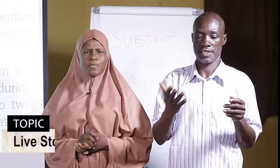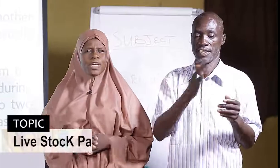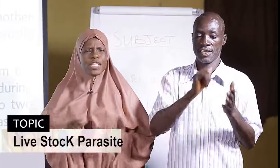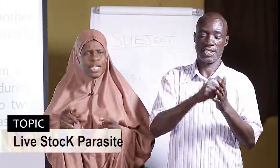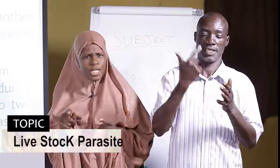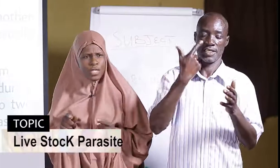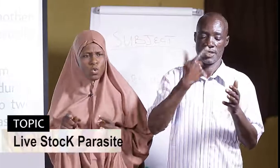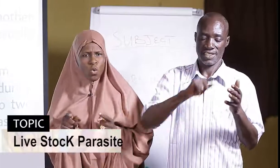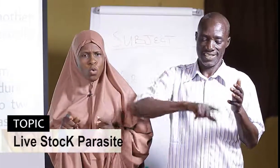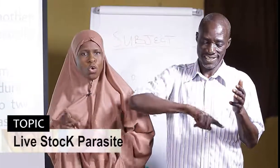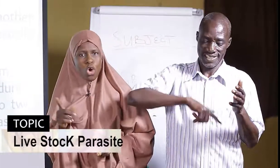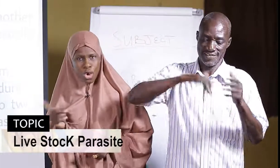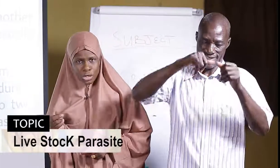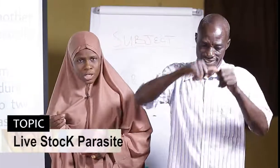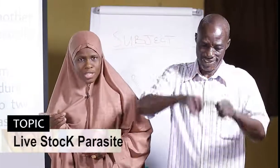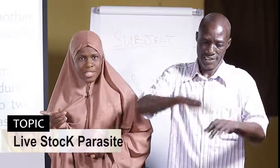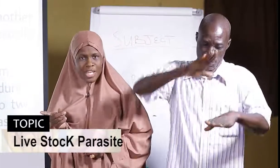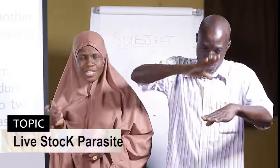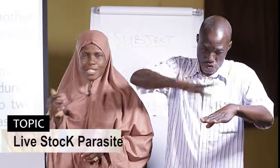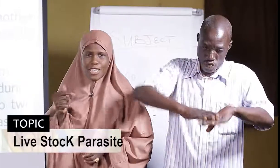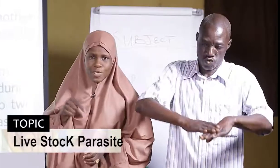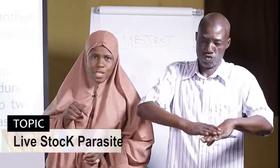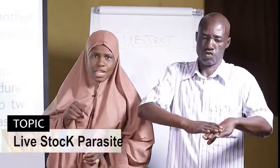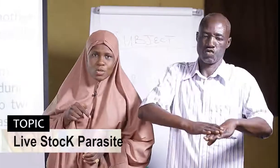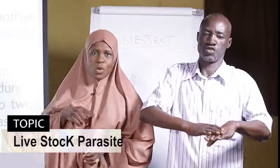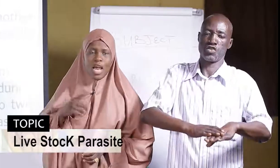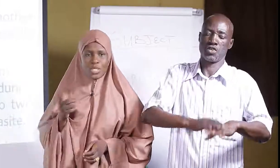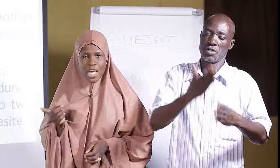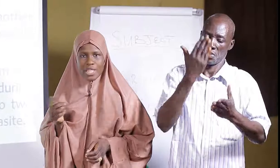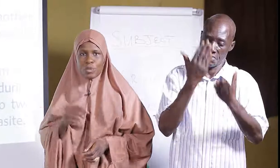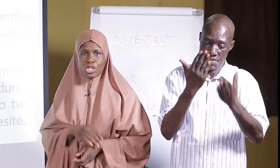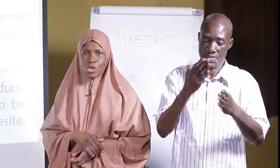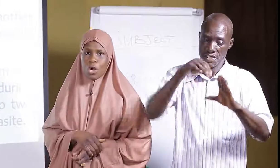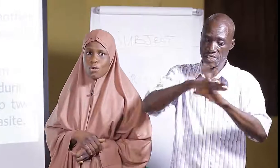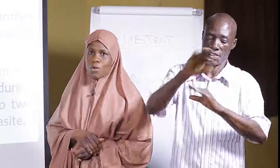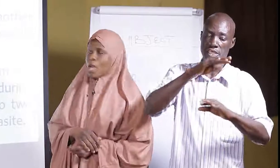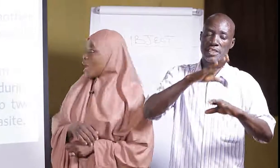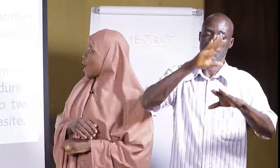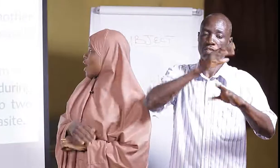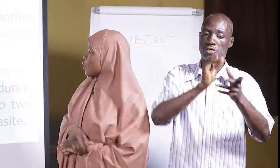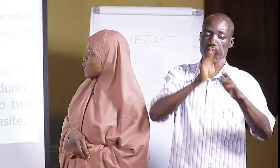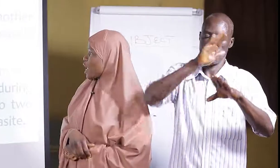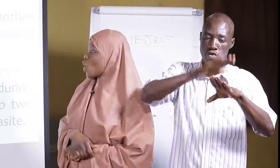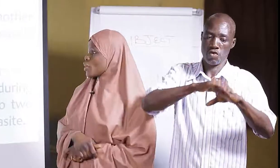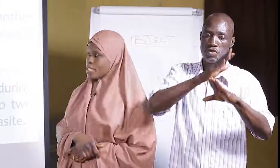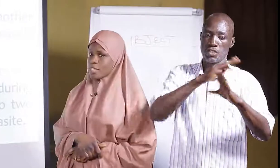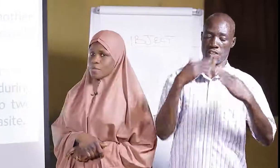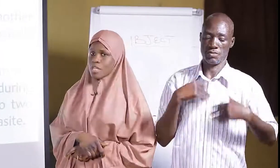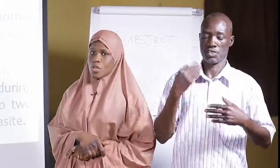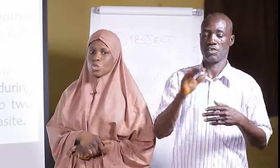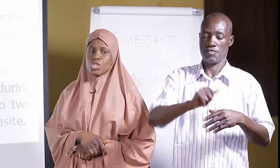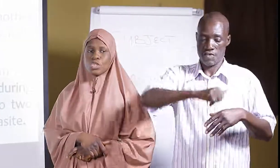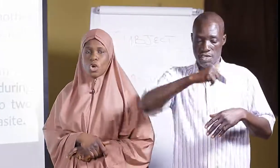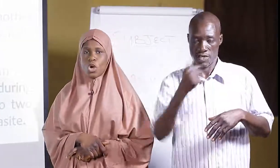live in or on, that is inside or outside the body of another